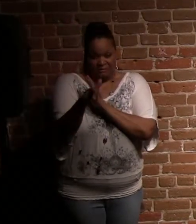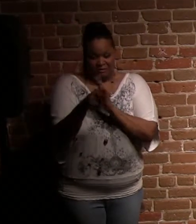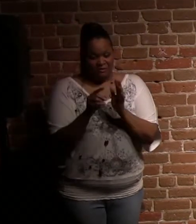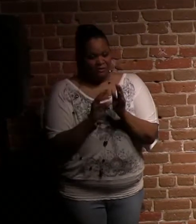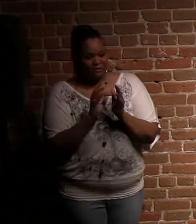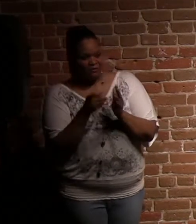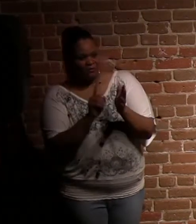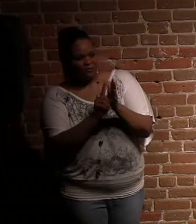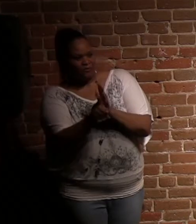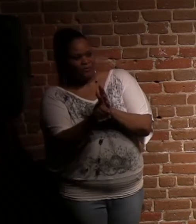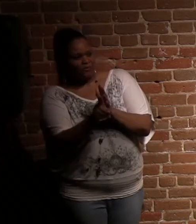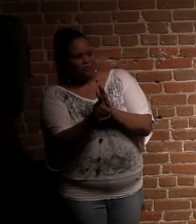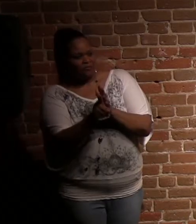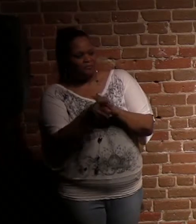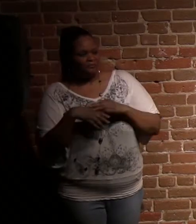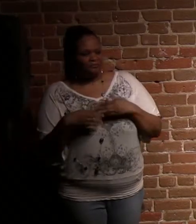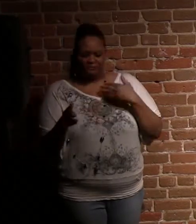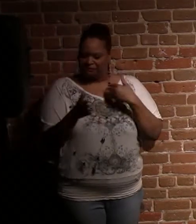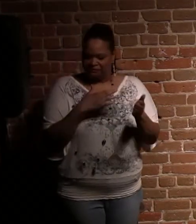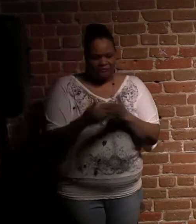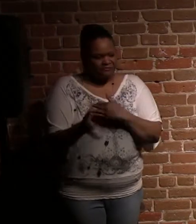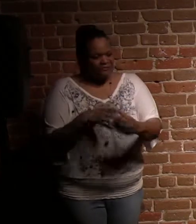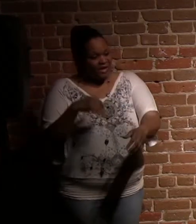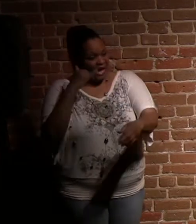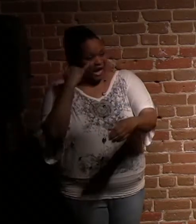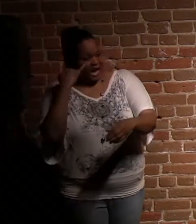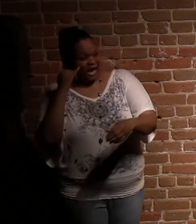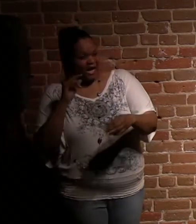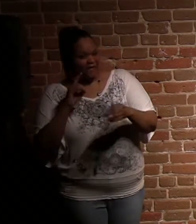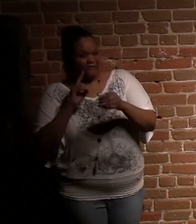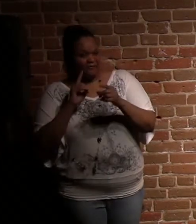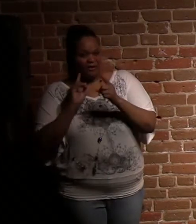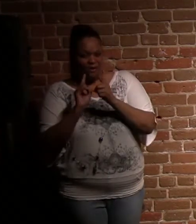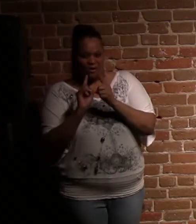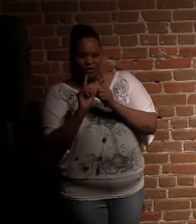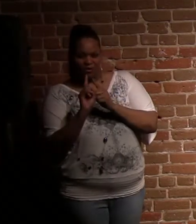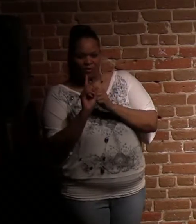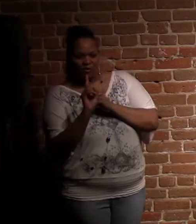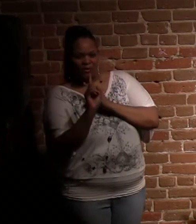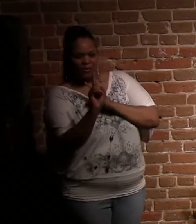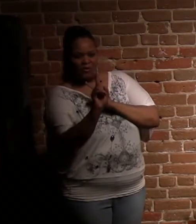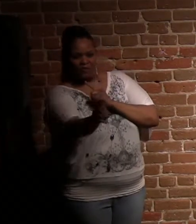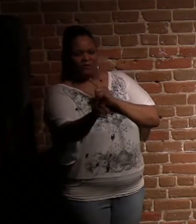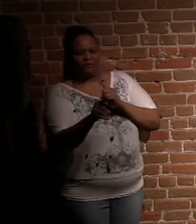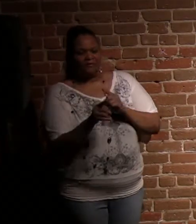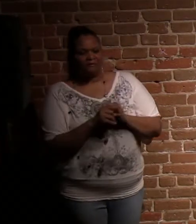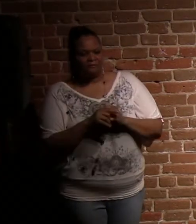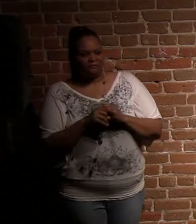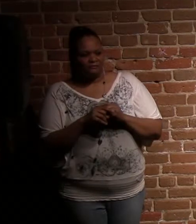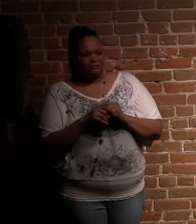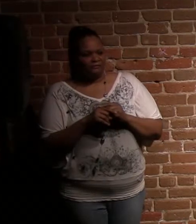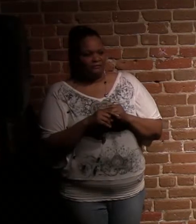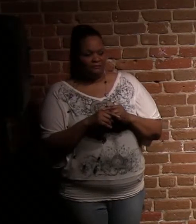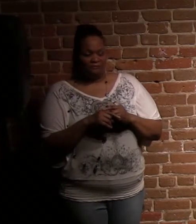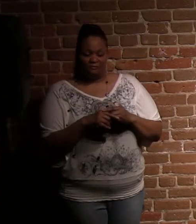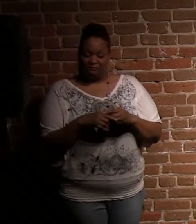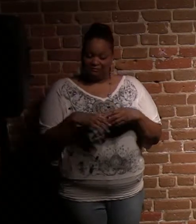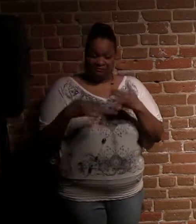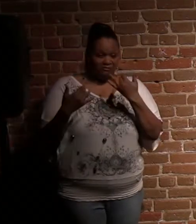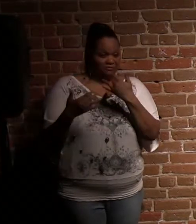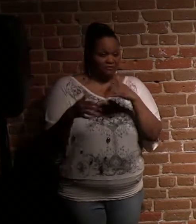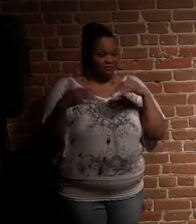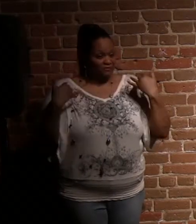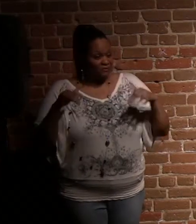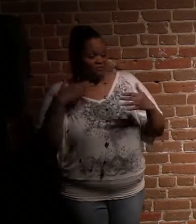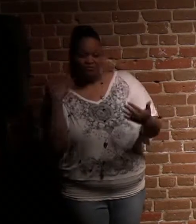what? As long as I just kind of shoot really quick past the bar, you know, they play good volleyball. They play